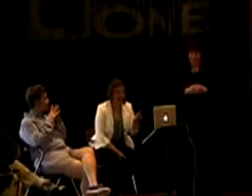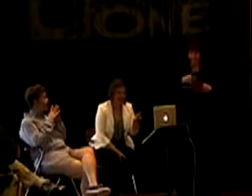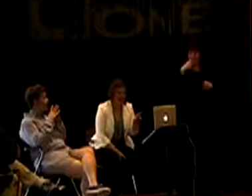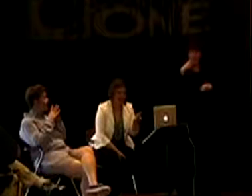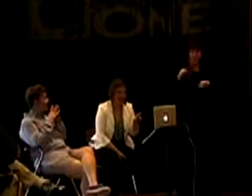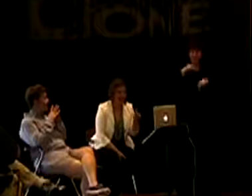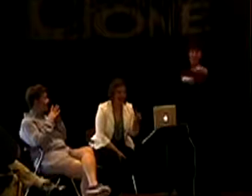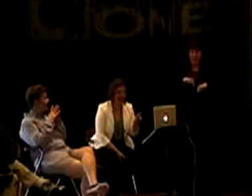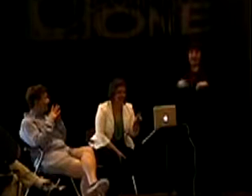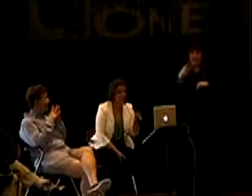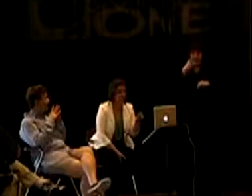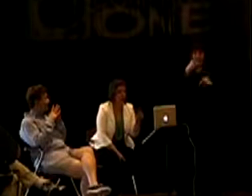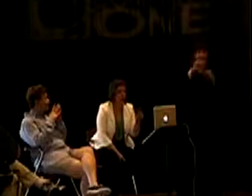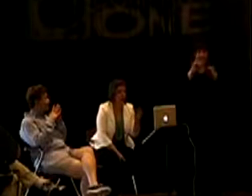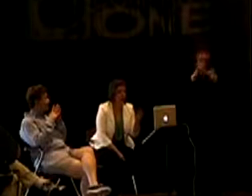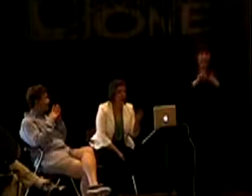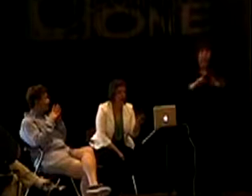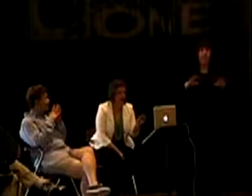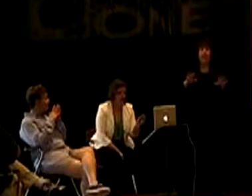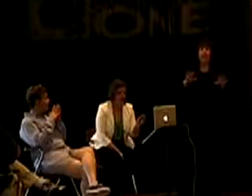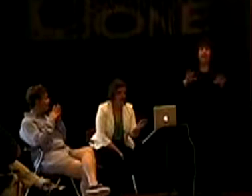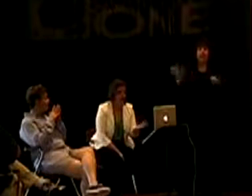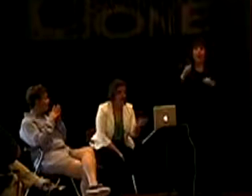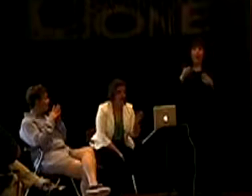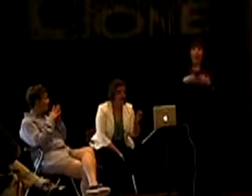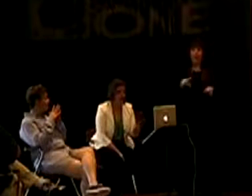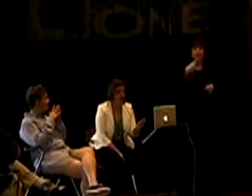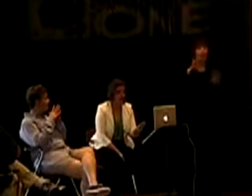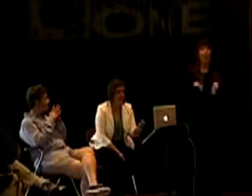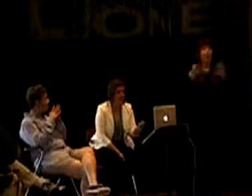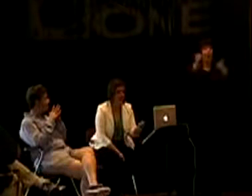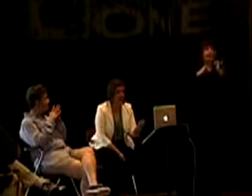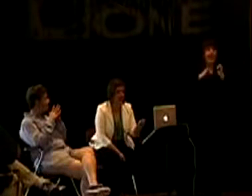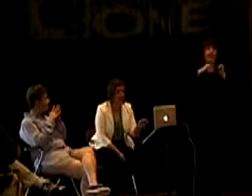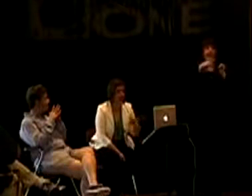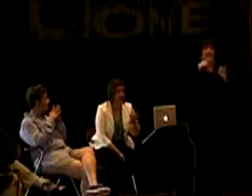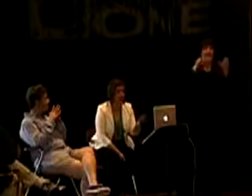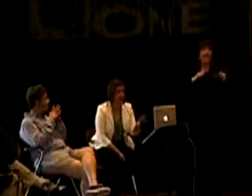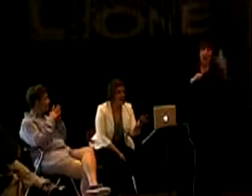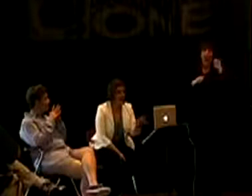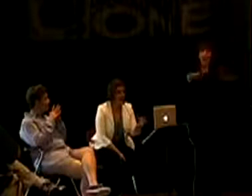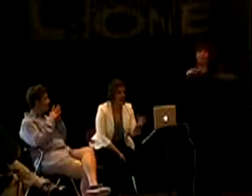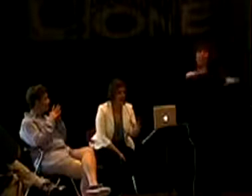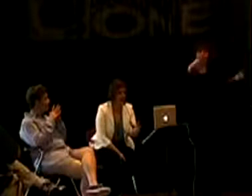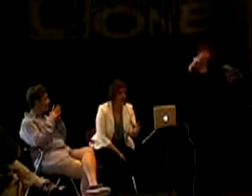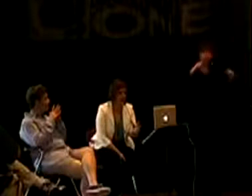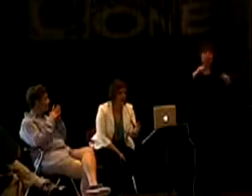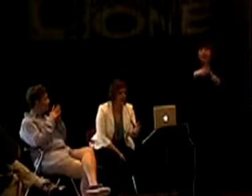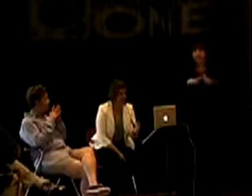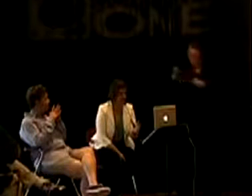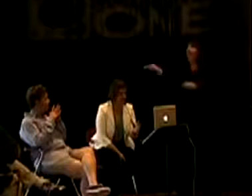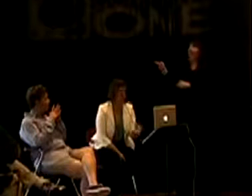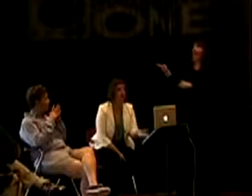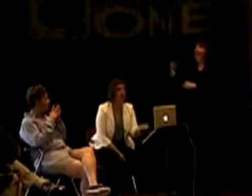Can you back up to say you were the place we lost you was you were about to say something about you talked about how the deaf audience receives